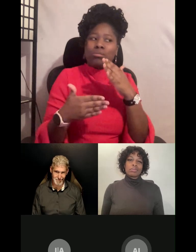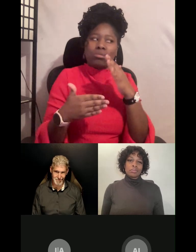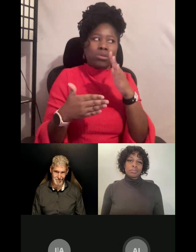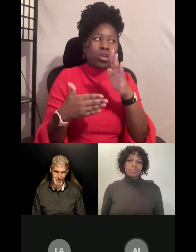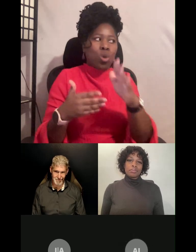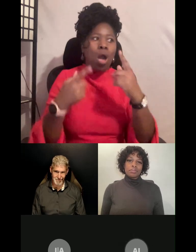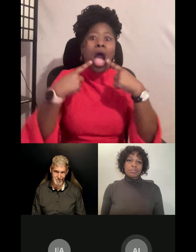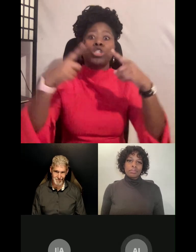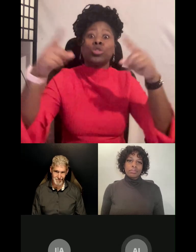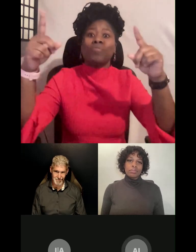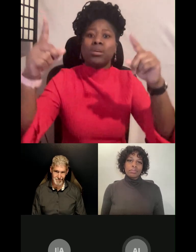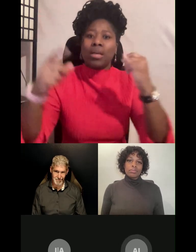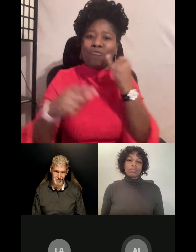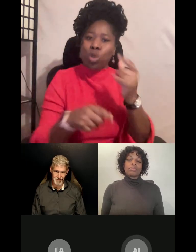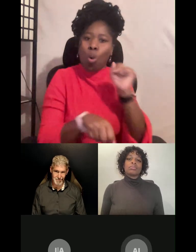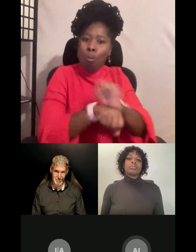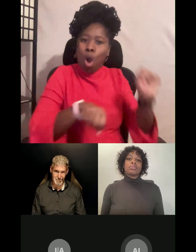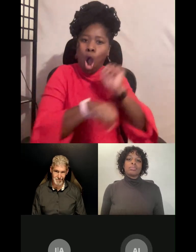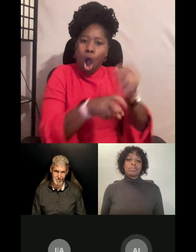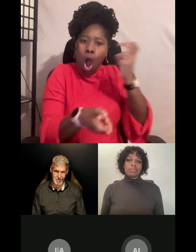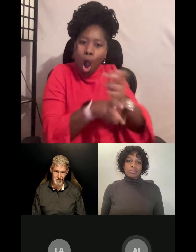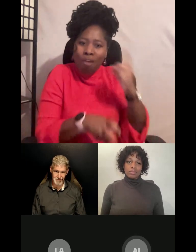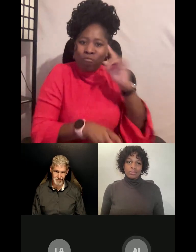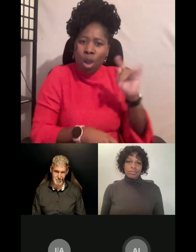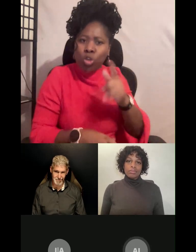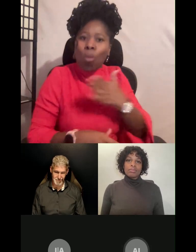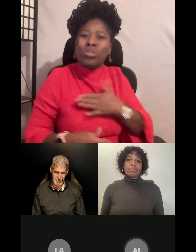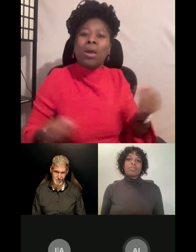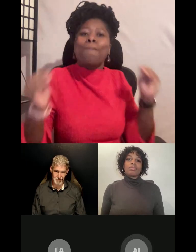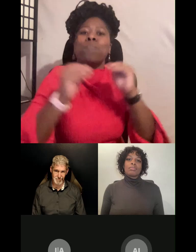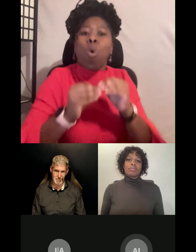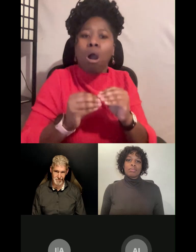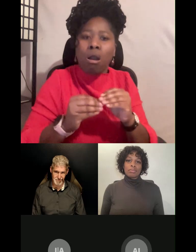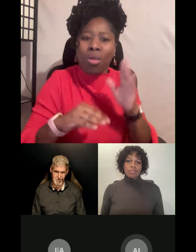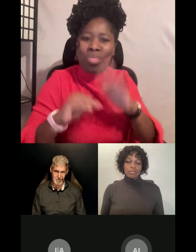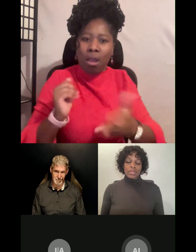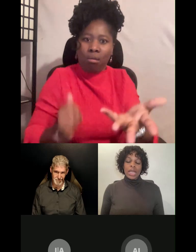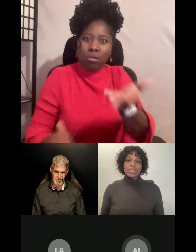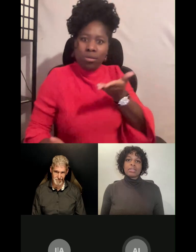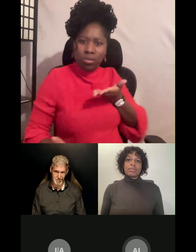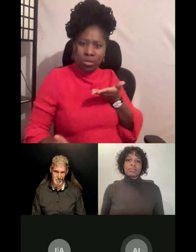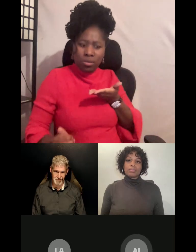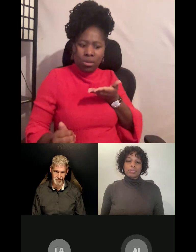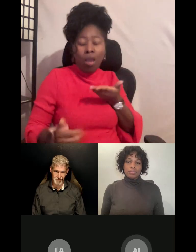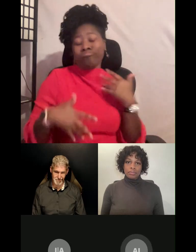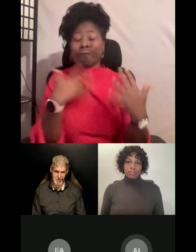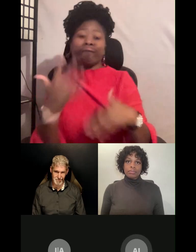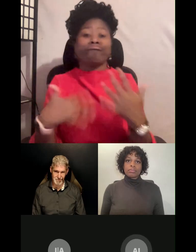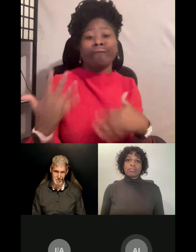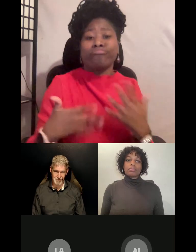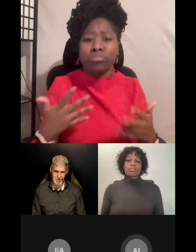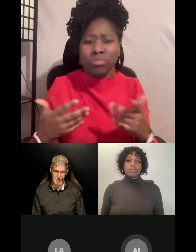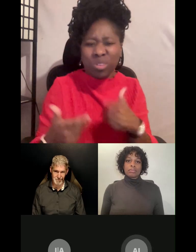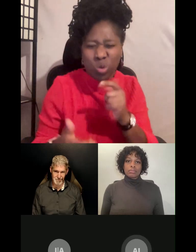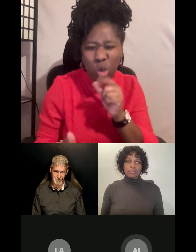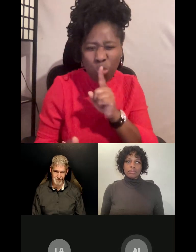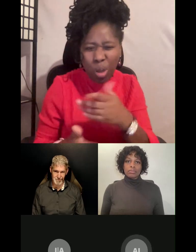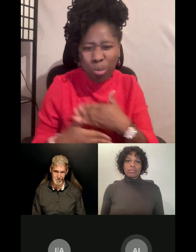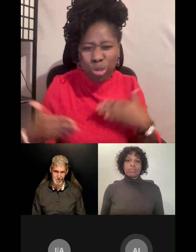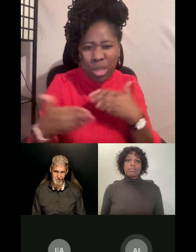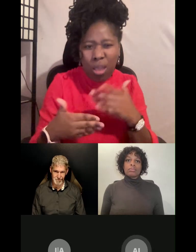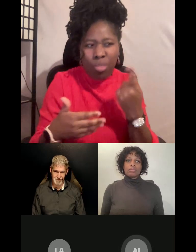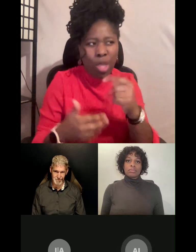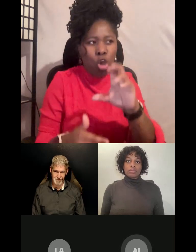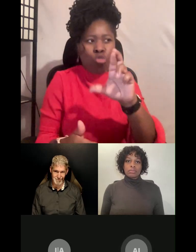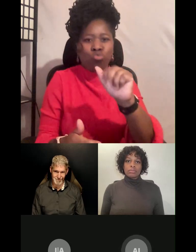but sometimes you want to appreciate your achievements. If you've been working hard for it and you